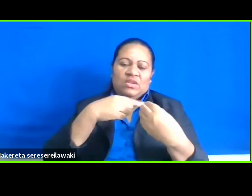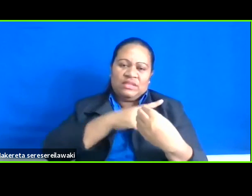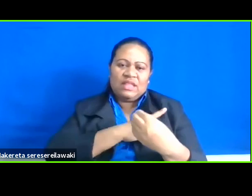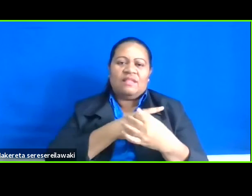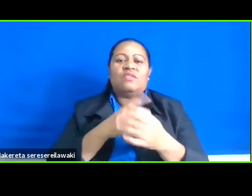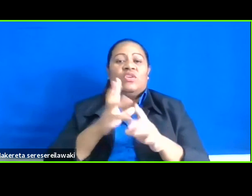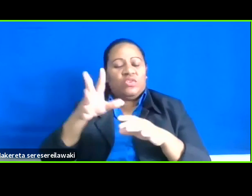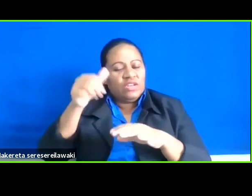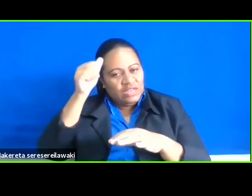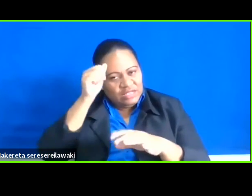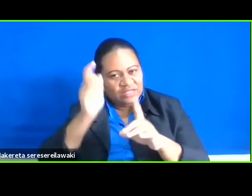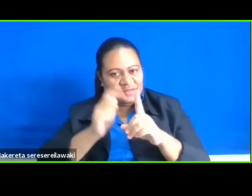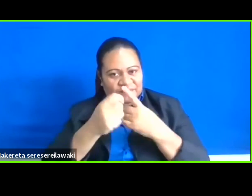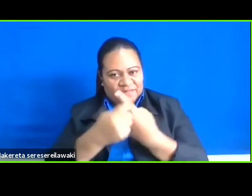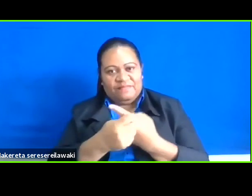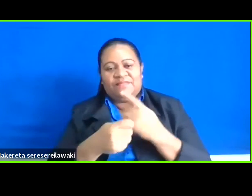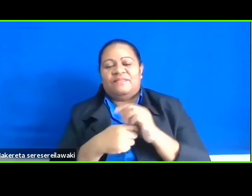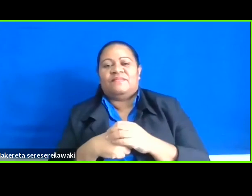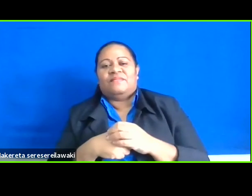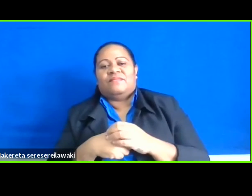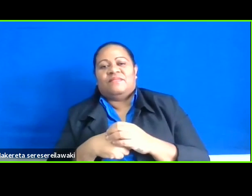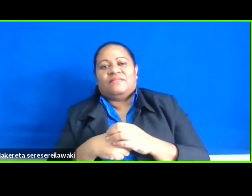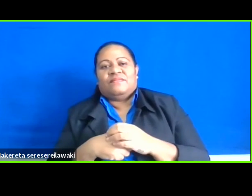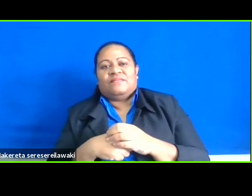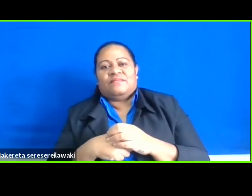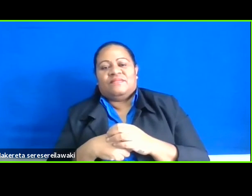traditional philosophies and epistemologies